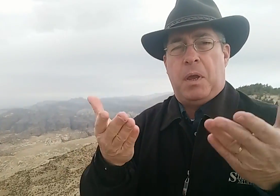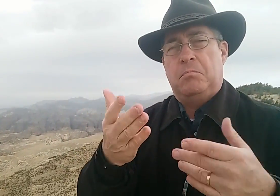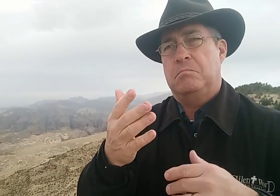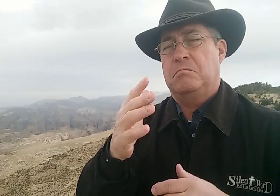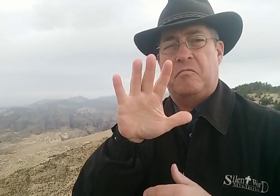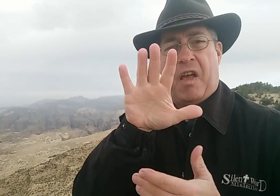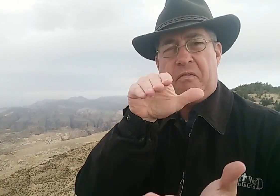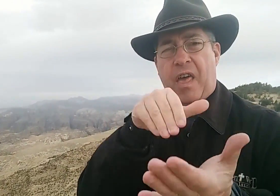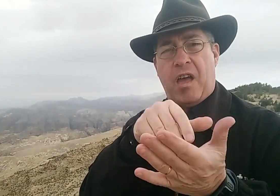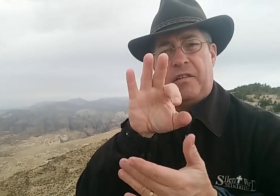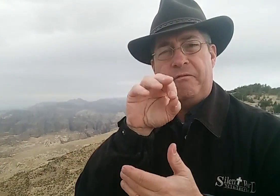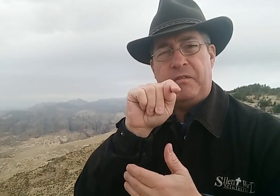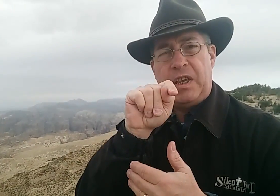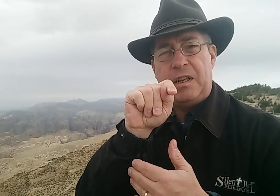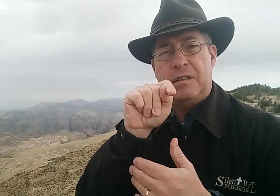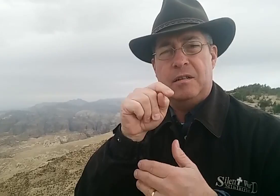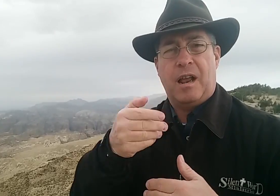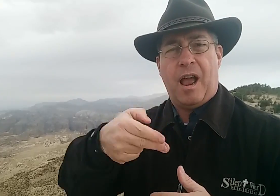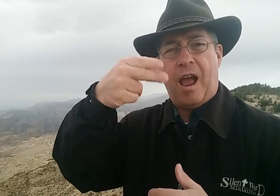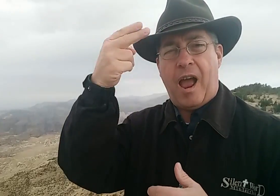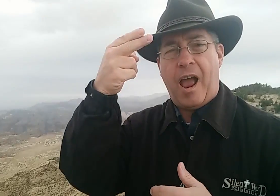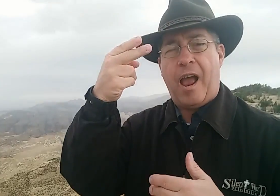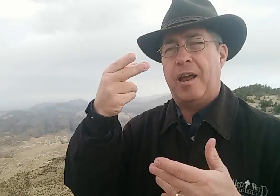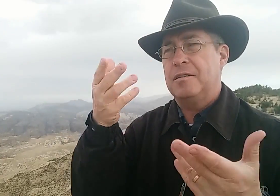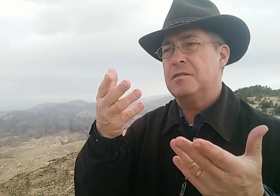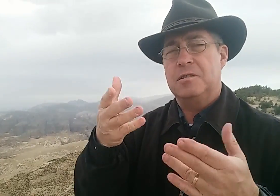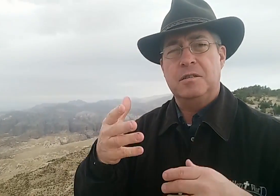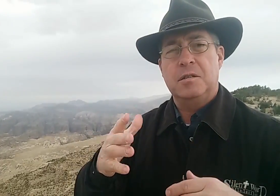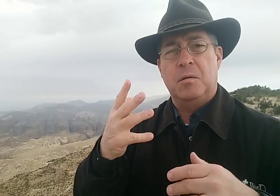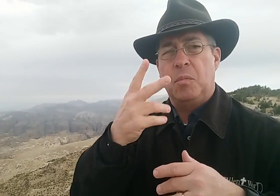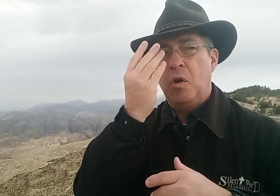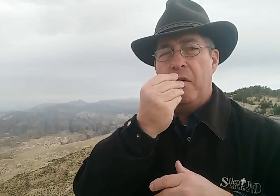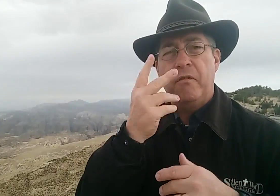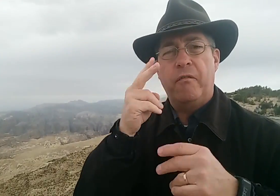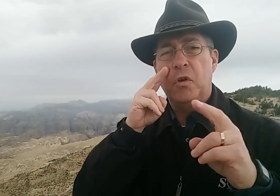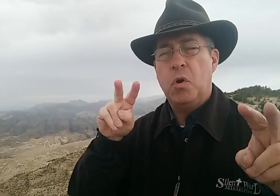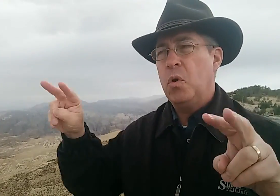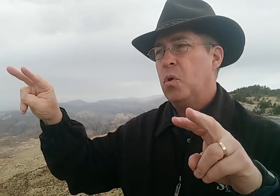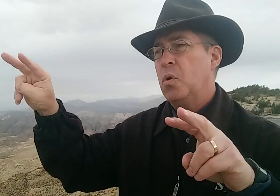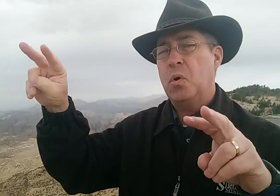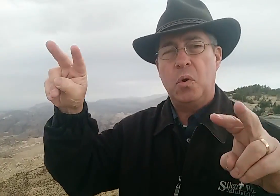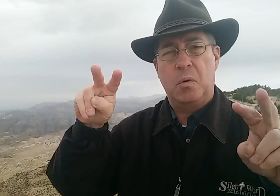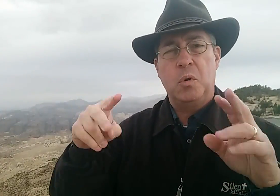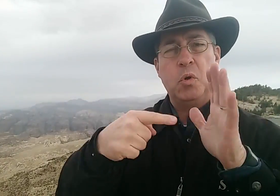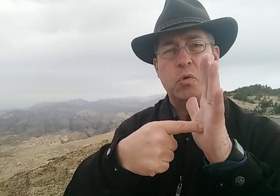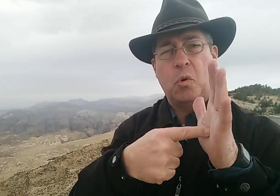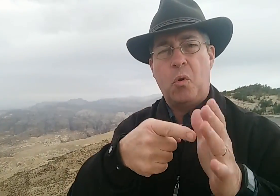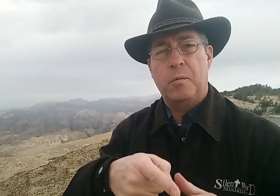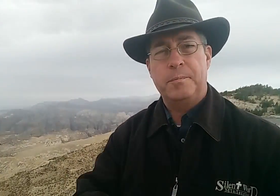the guide. The height here is about 5,000 feet. It's a beautiful view as you look out.